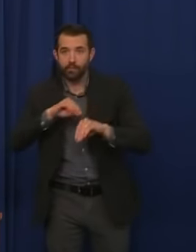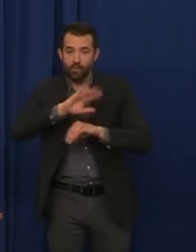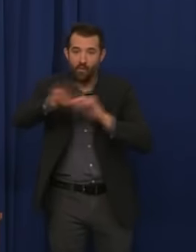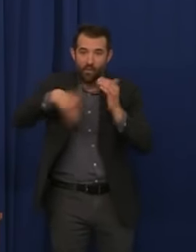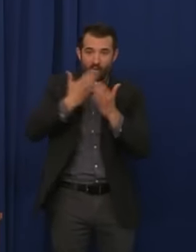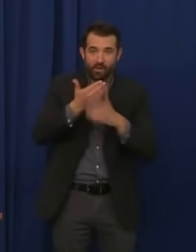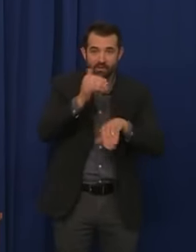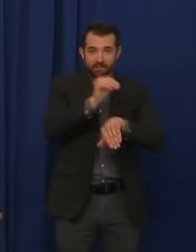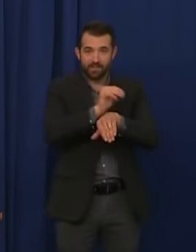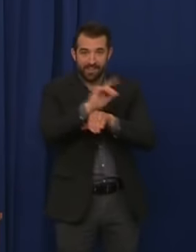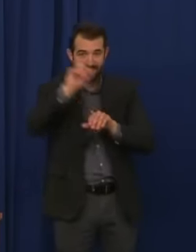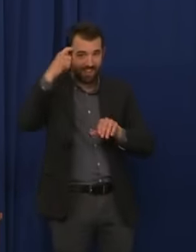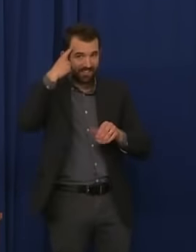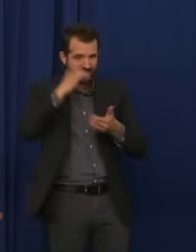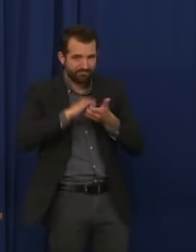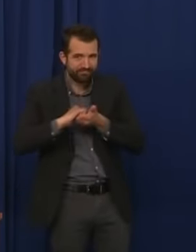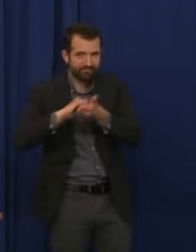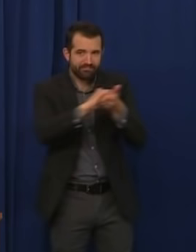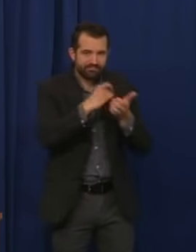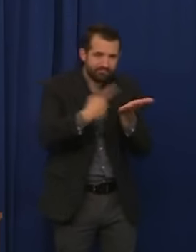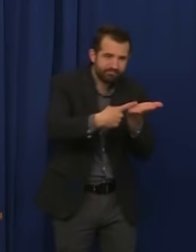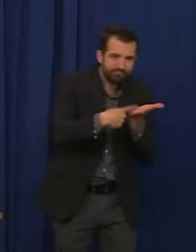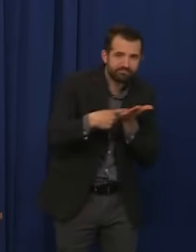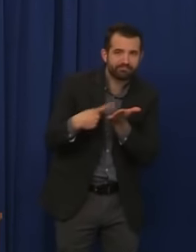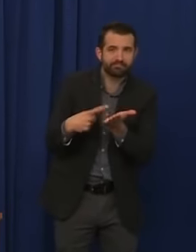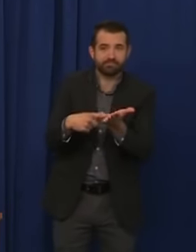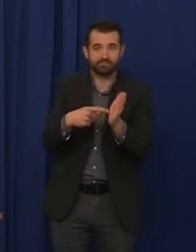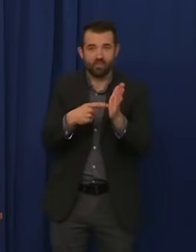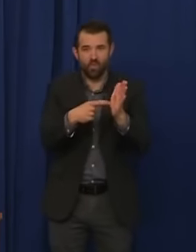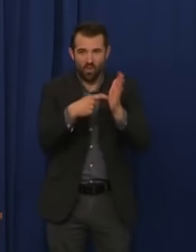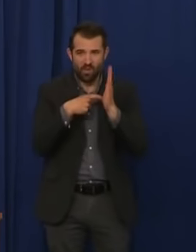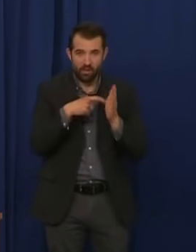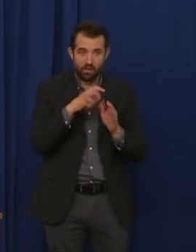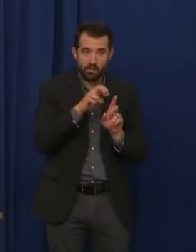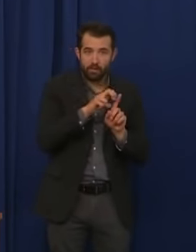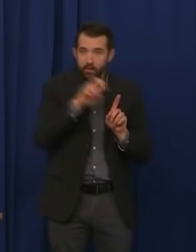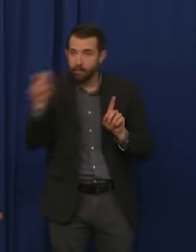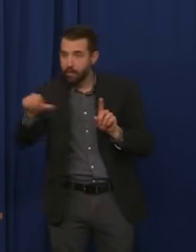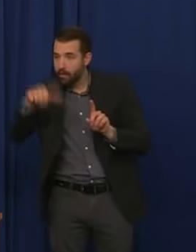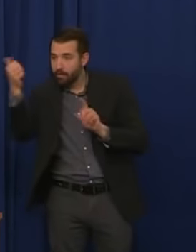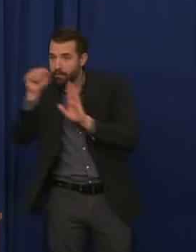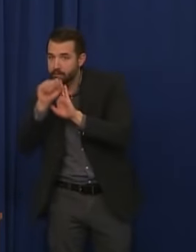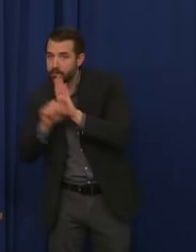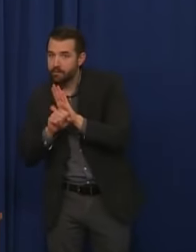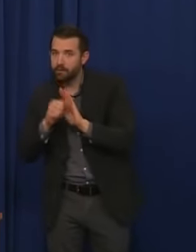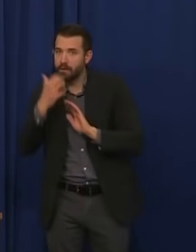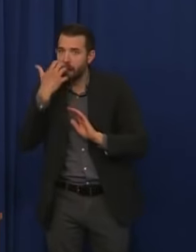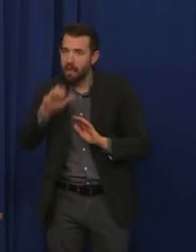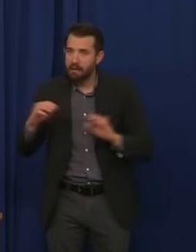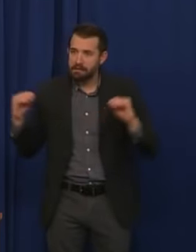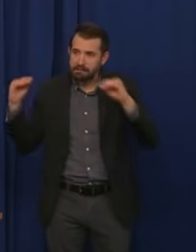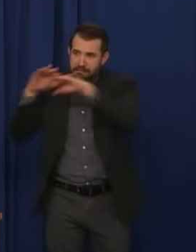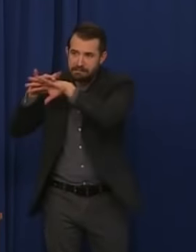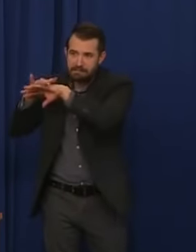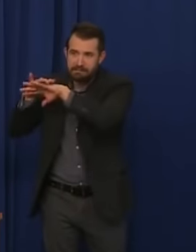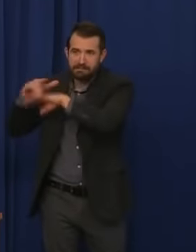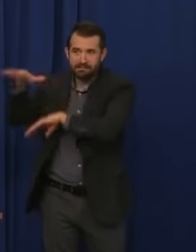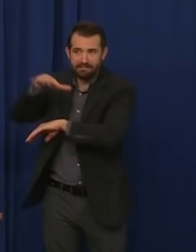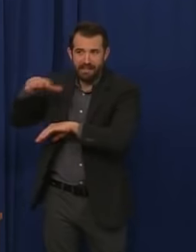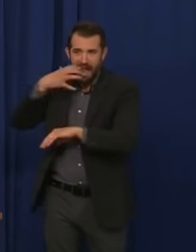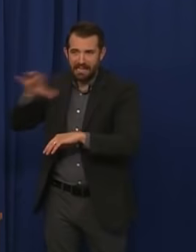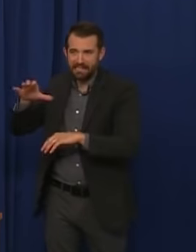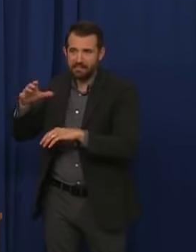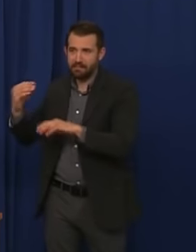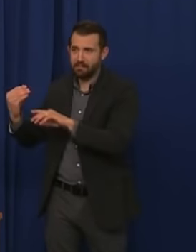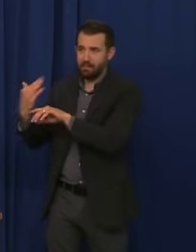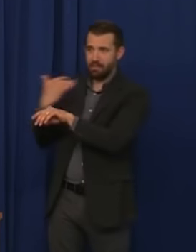it encourage people to travel within or into our state from high incidence areas to lower incidence areas,